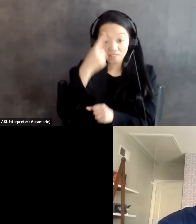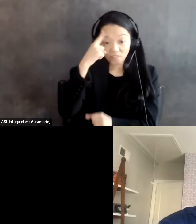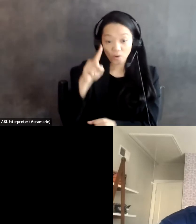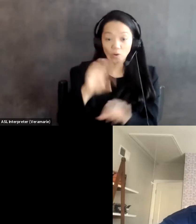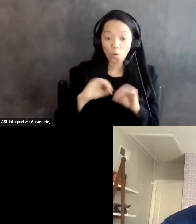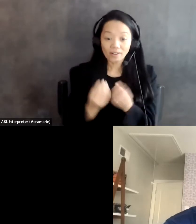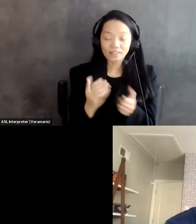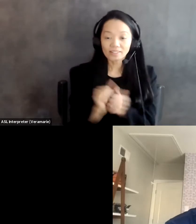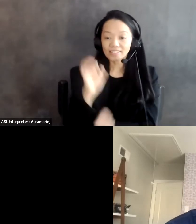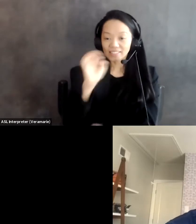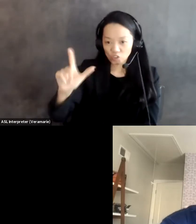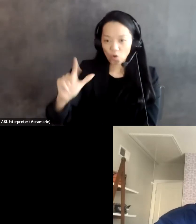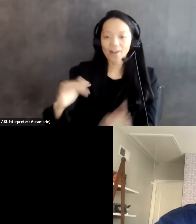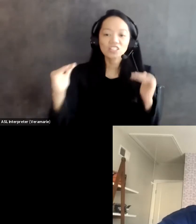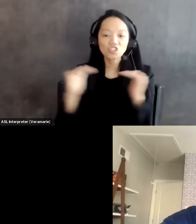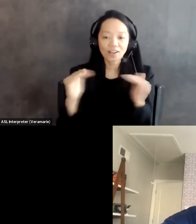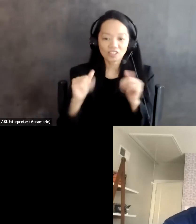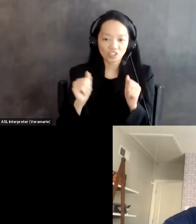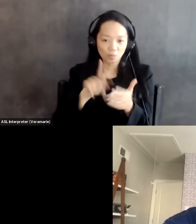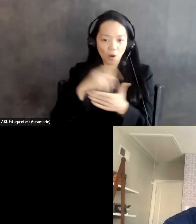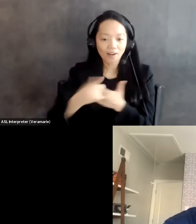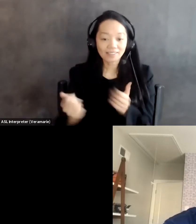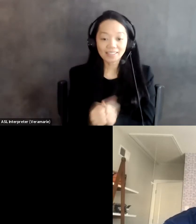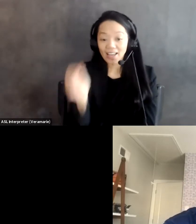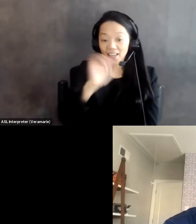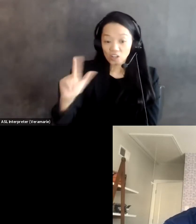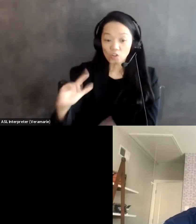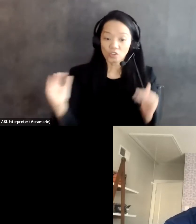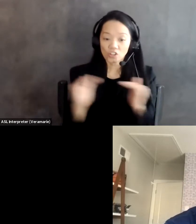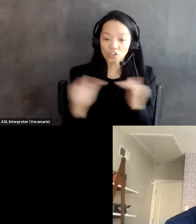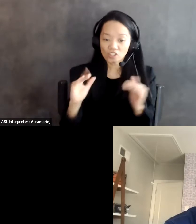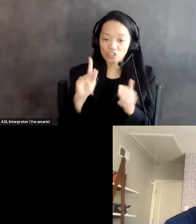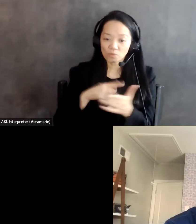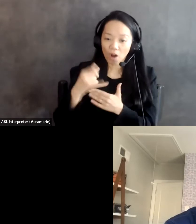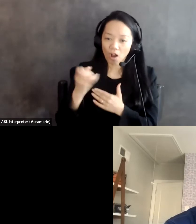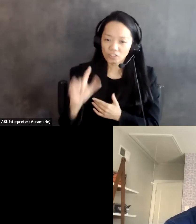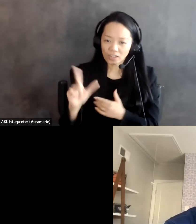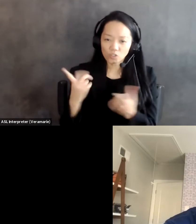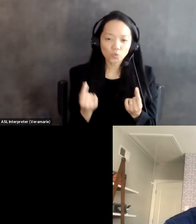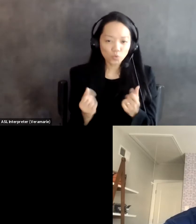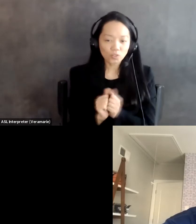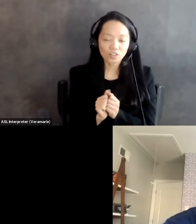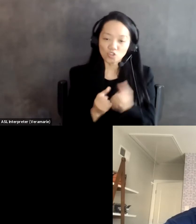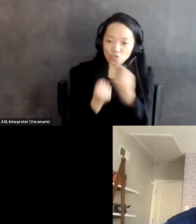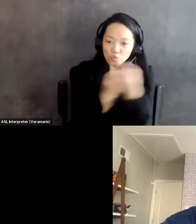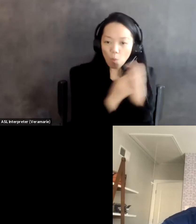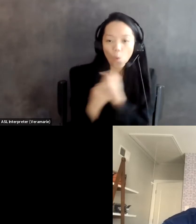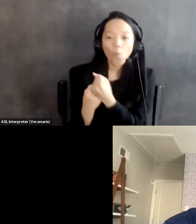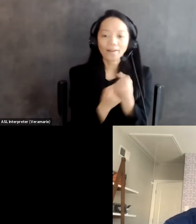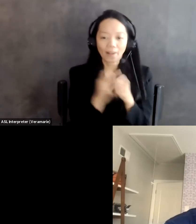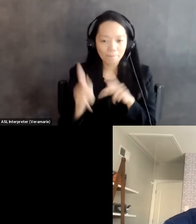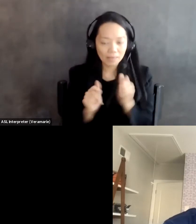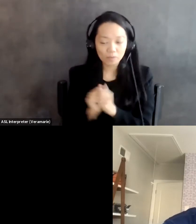organization called Illinois Justice Project. You know, at Illinois Justice Project, we work on supporting people